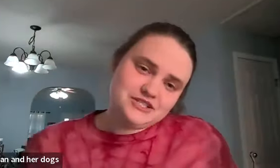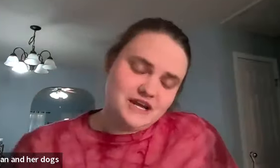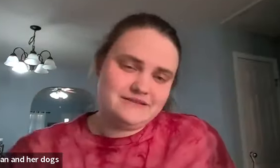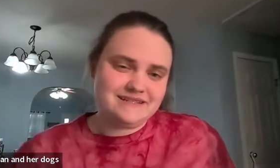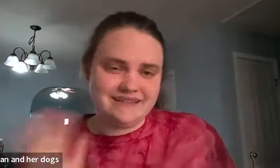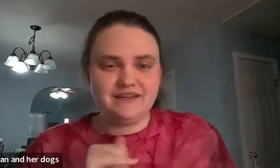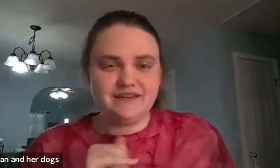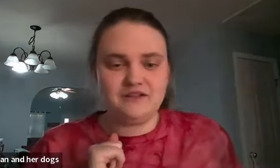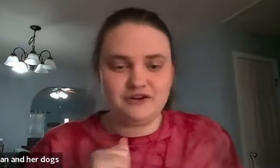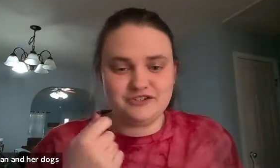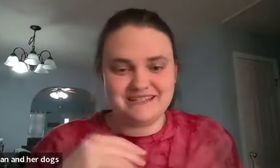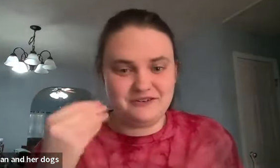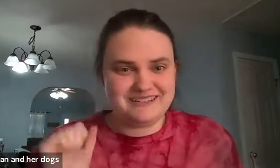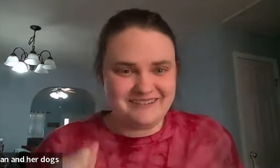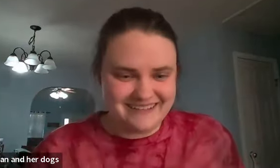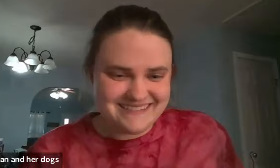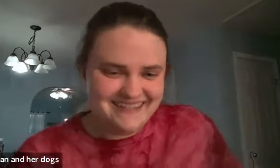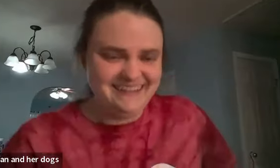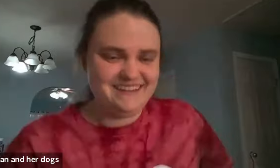trying, it was like a little girl trying to sell Girl Scout cookies.